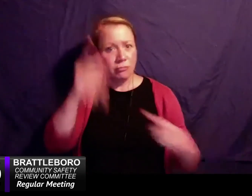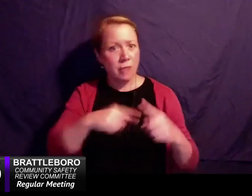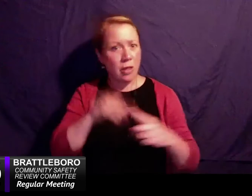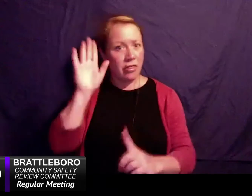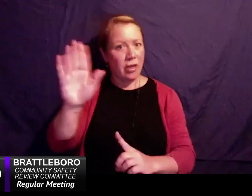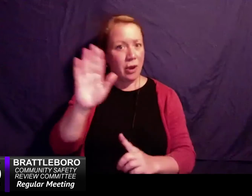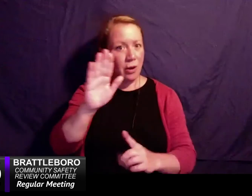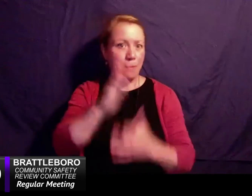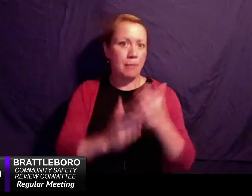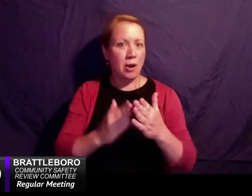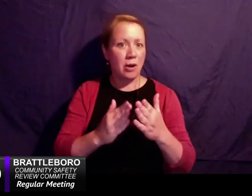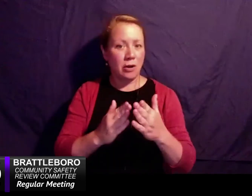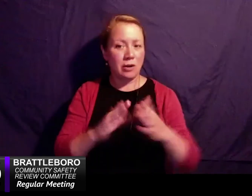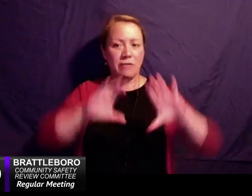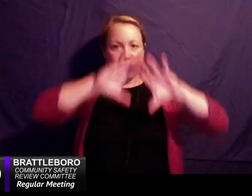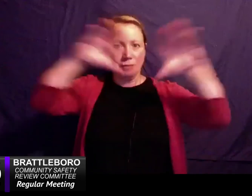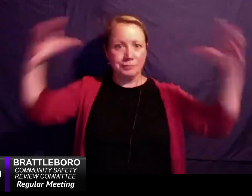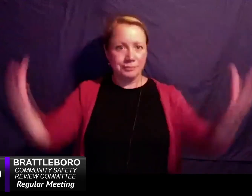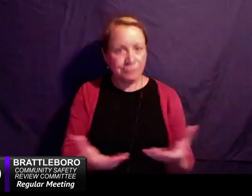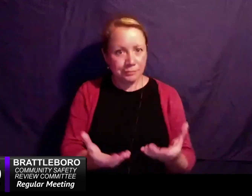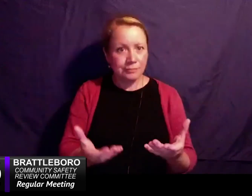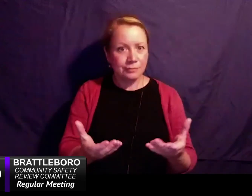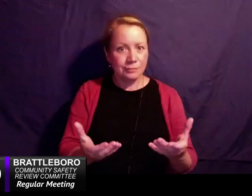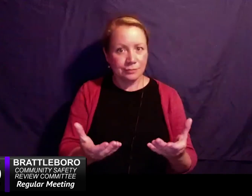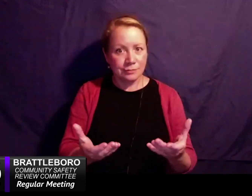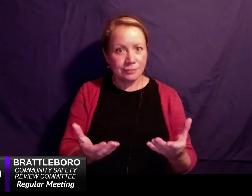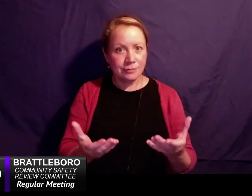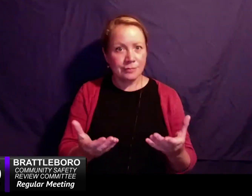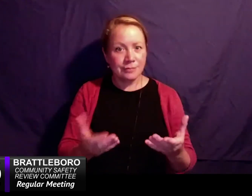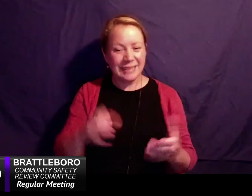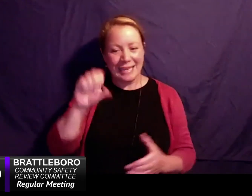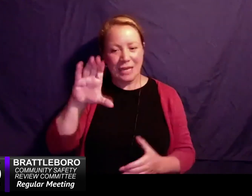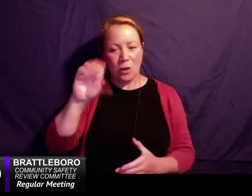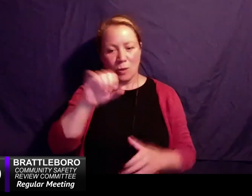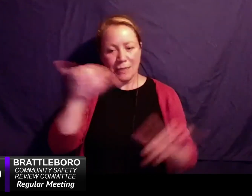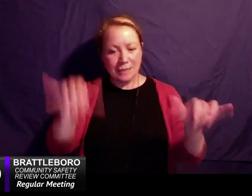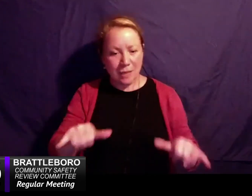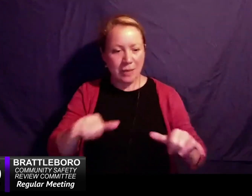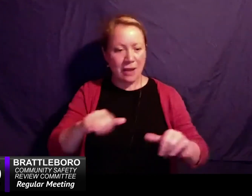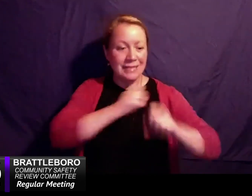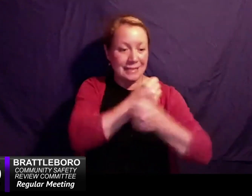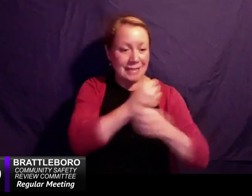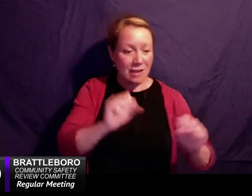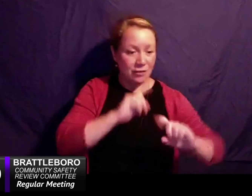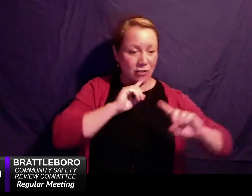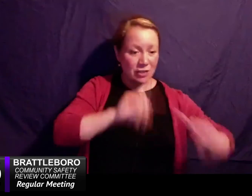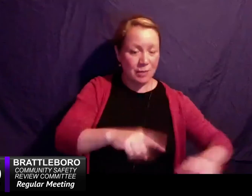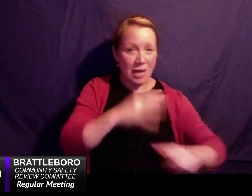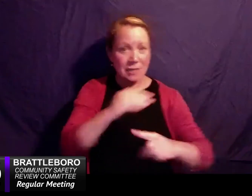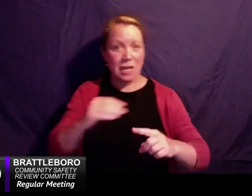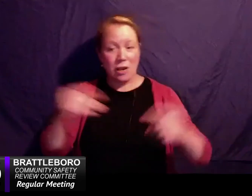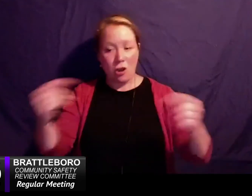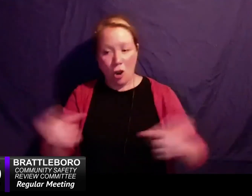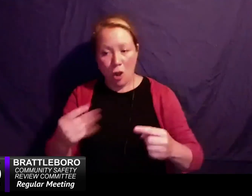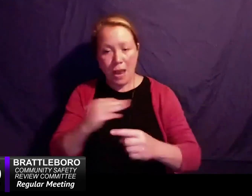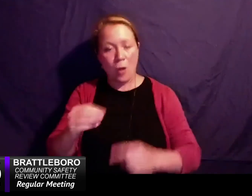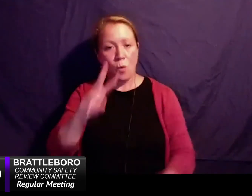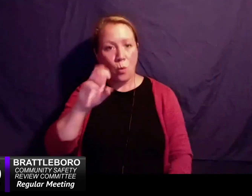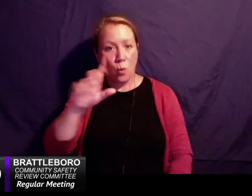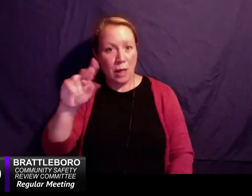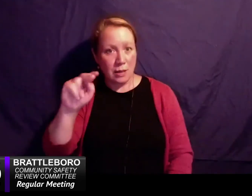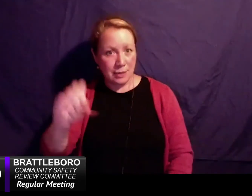the sort of ecosystem of safety response and the ecosystem of harm and wellness that exists in our